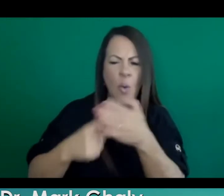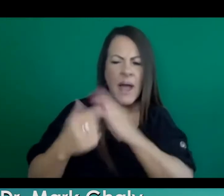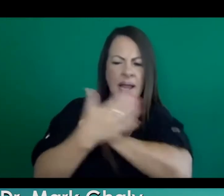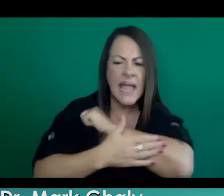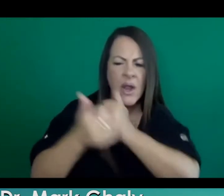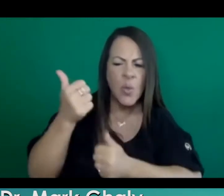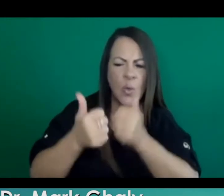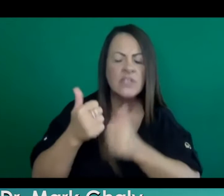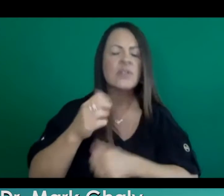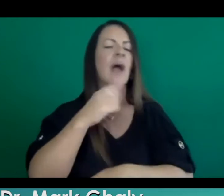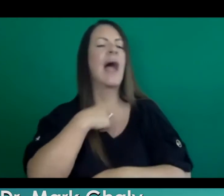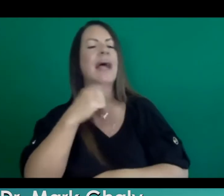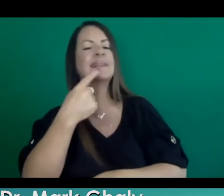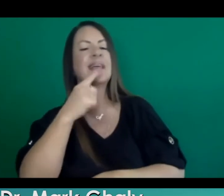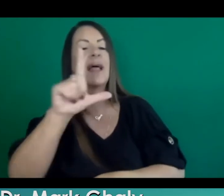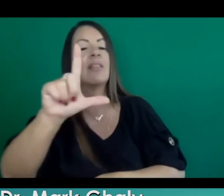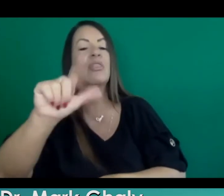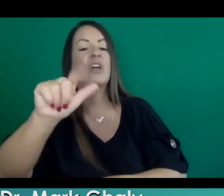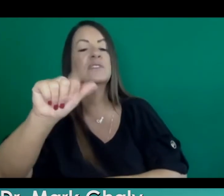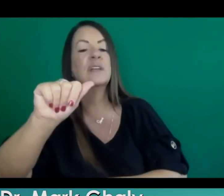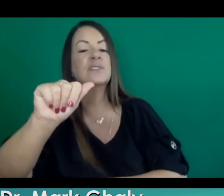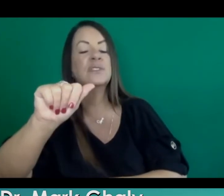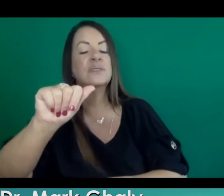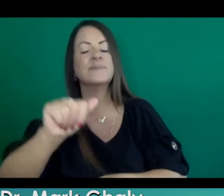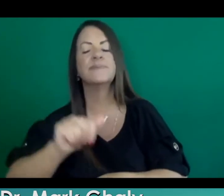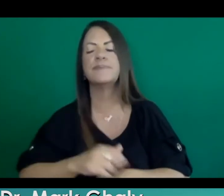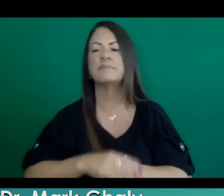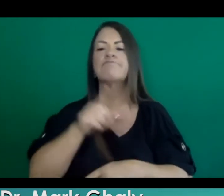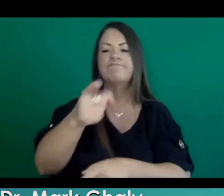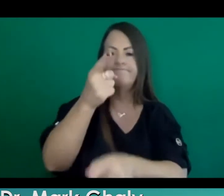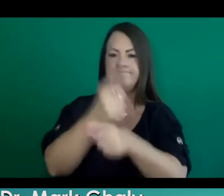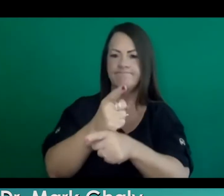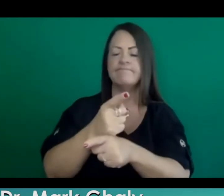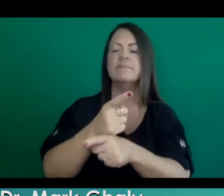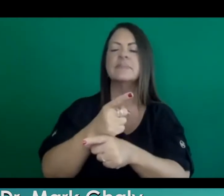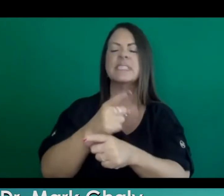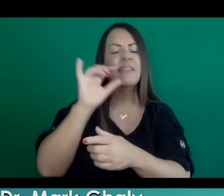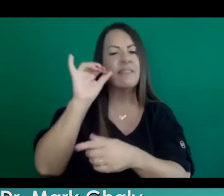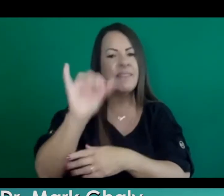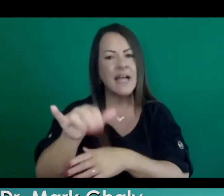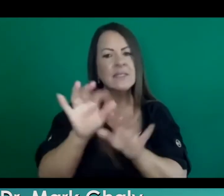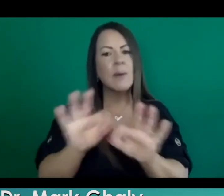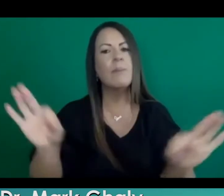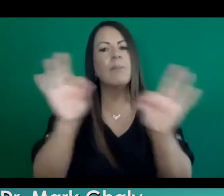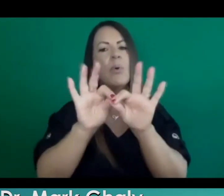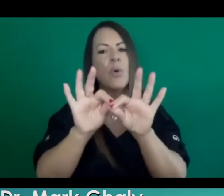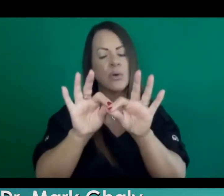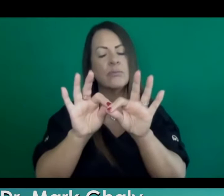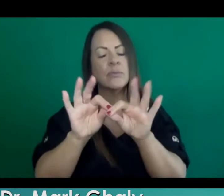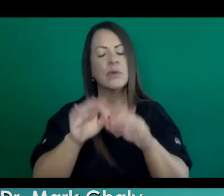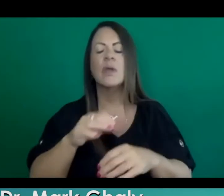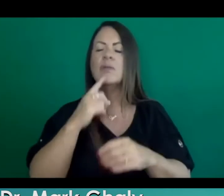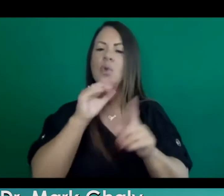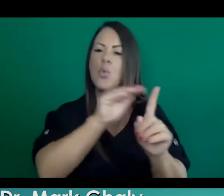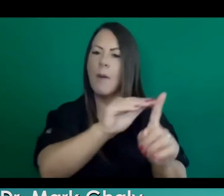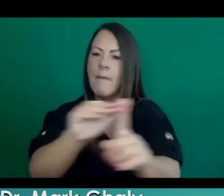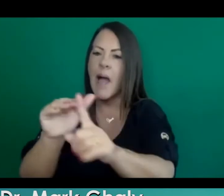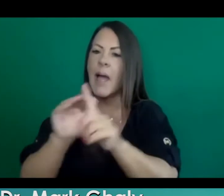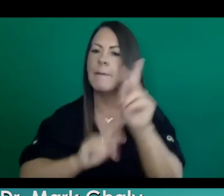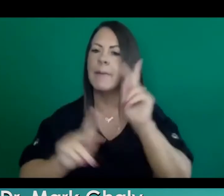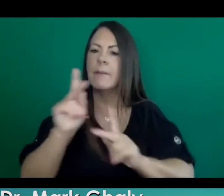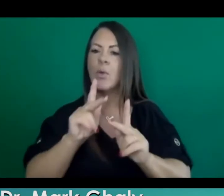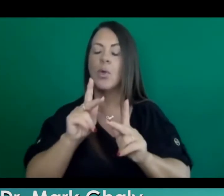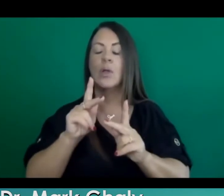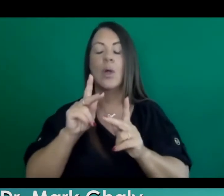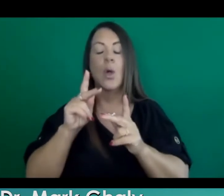I think you raise another important issue that should be reminded, we should remind people of, that in our school